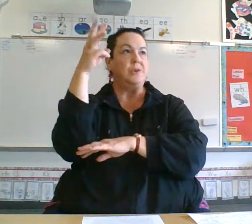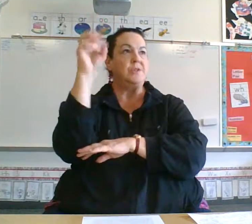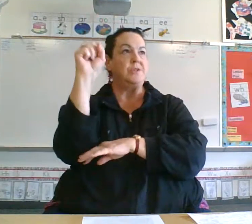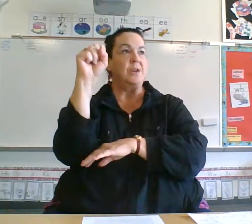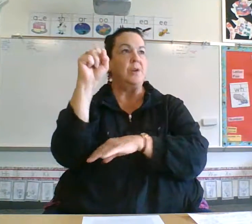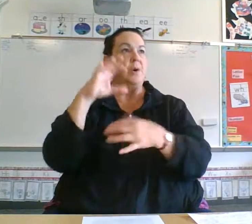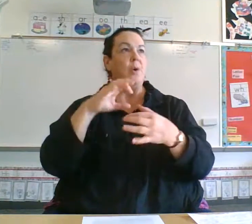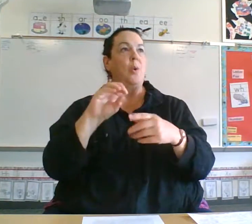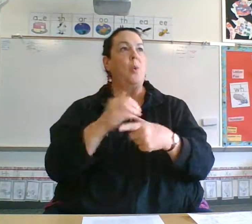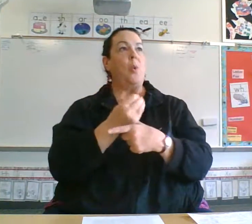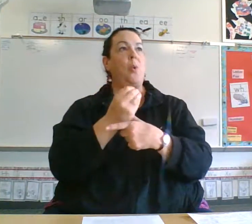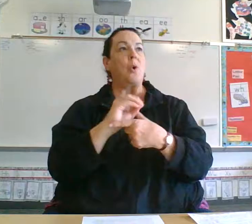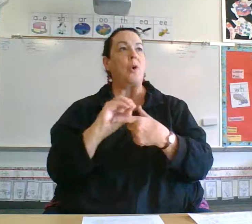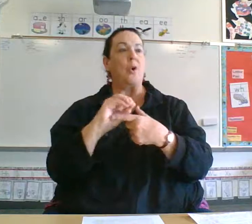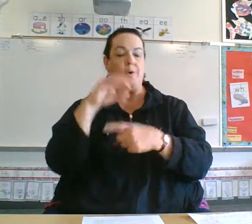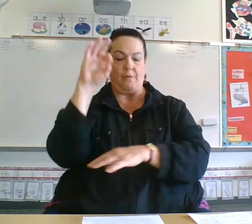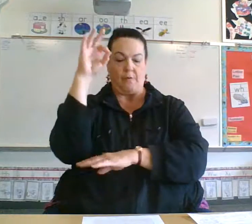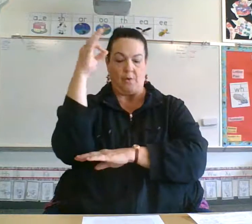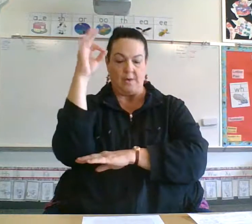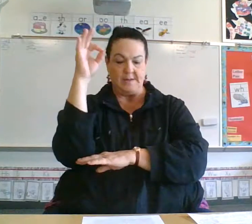woods or forest.